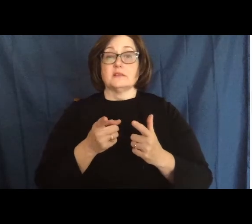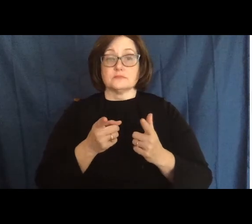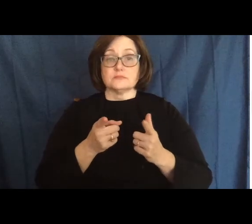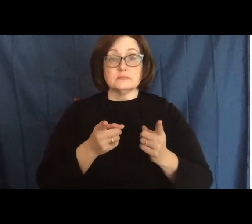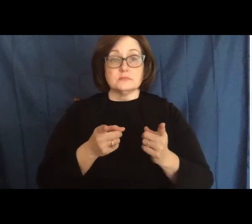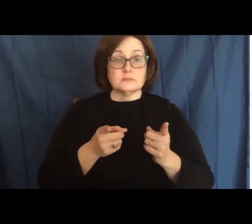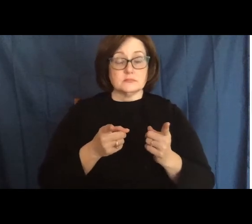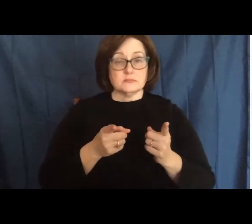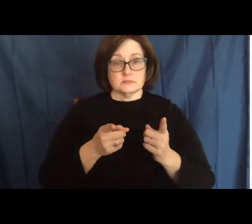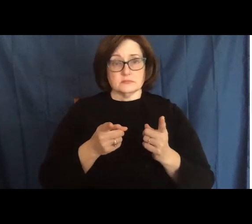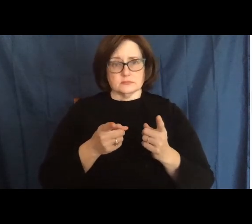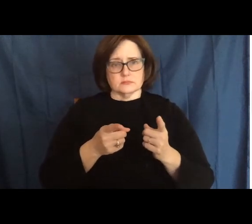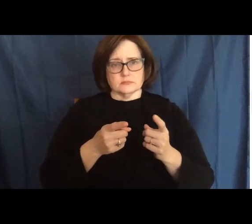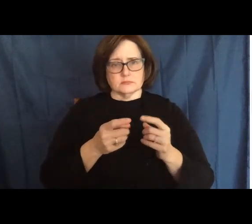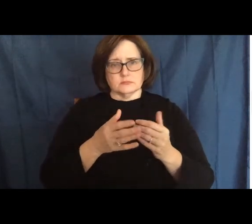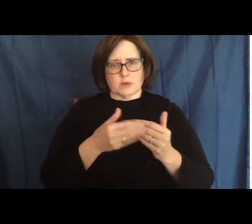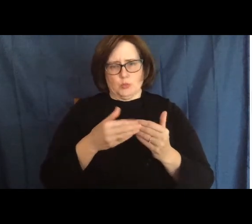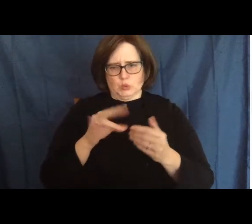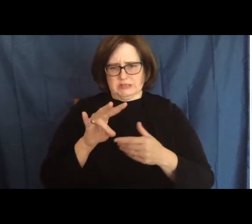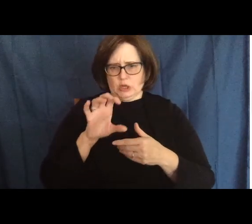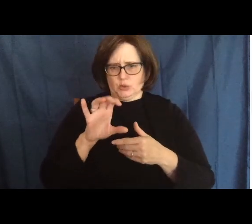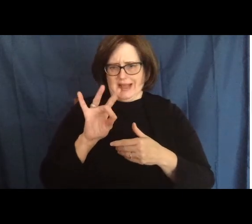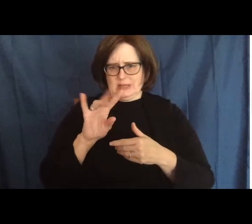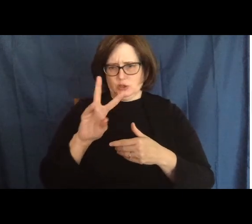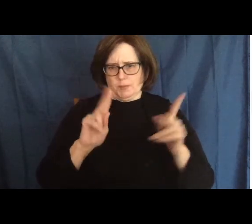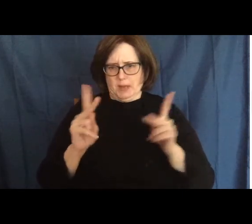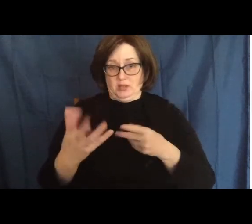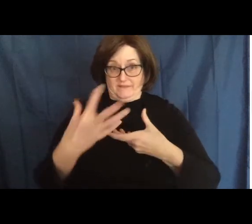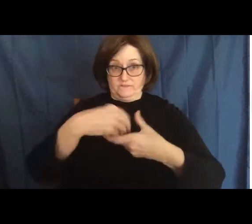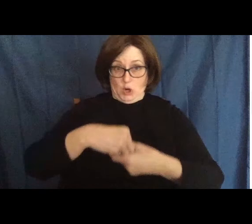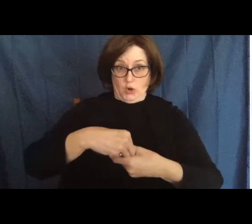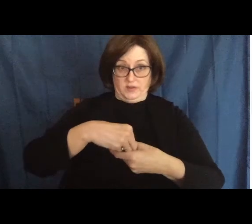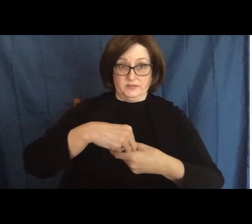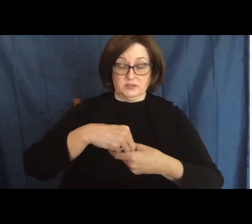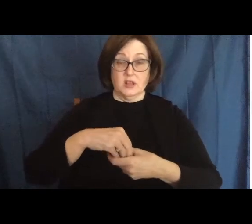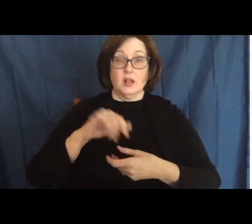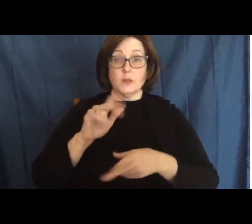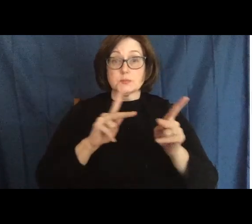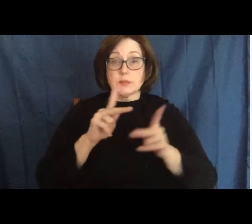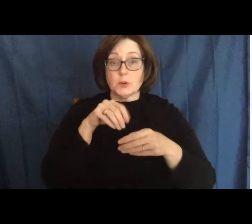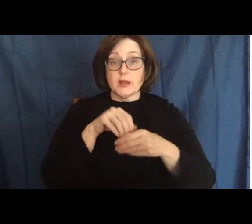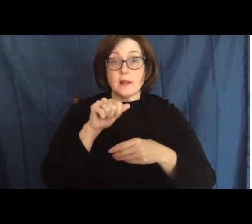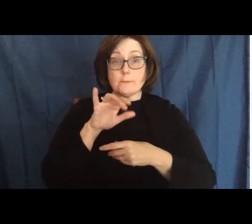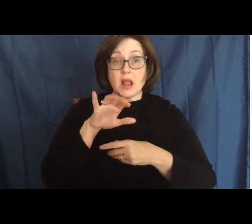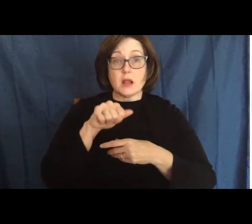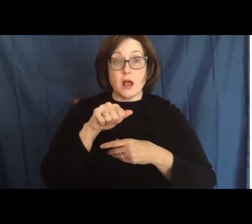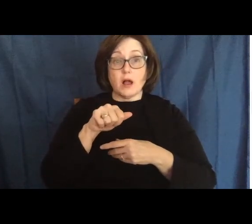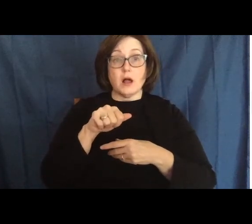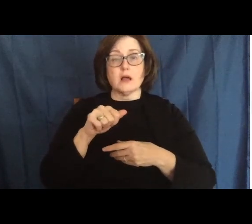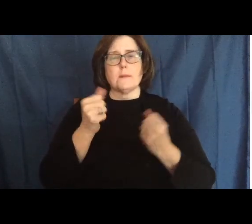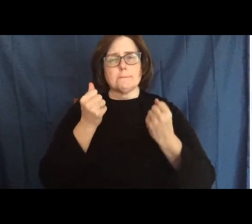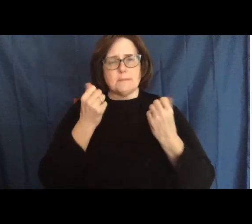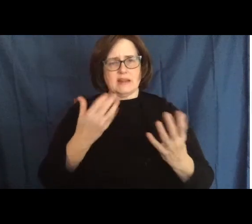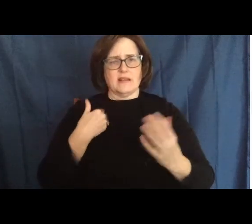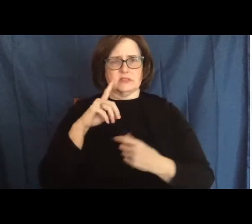nearly 782 participants. Among these people in Albania, we have a lot of families with disabilities.